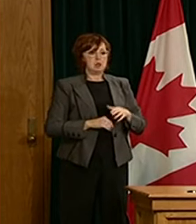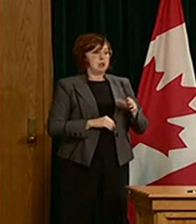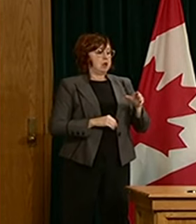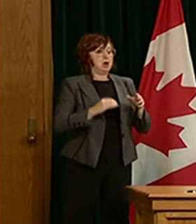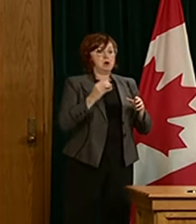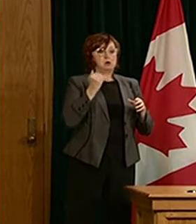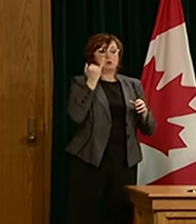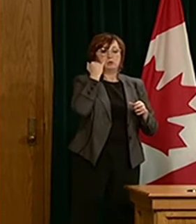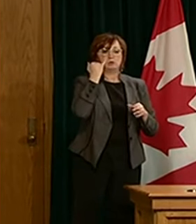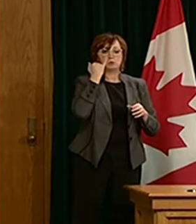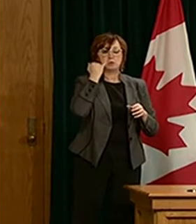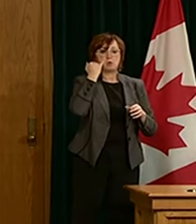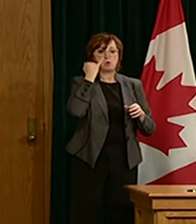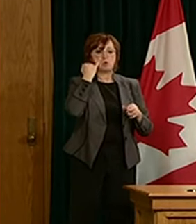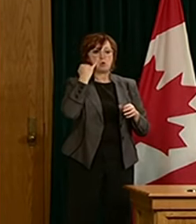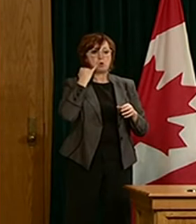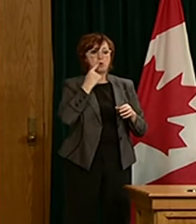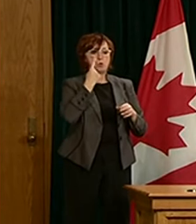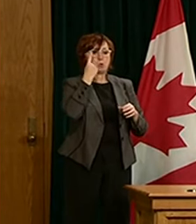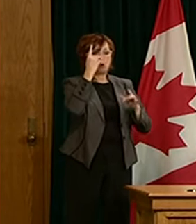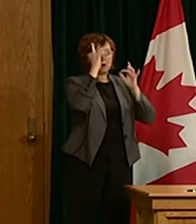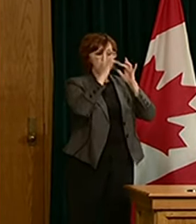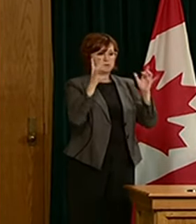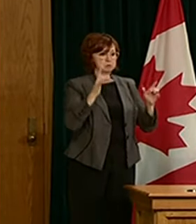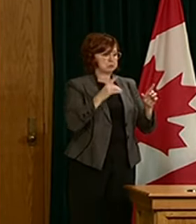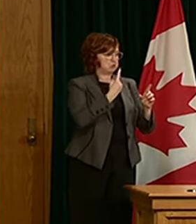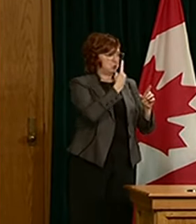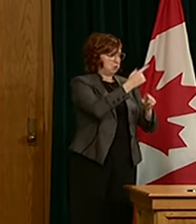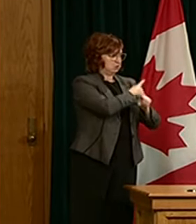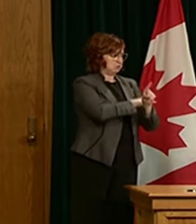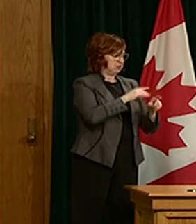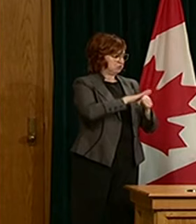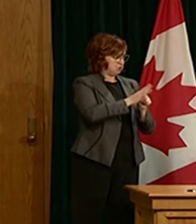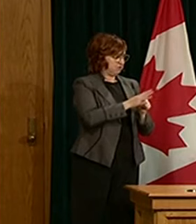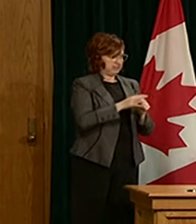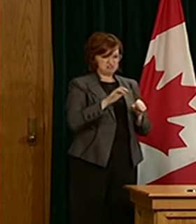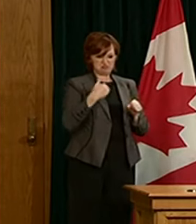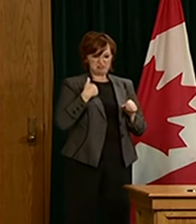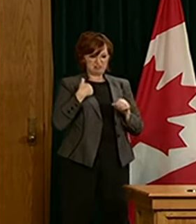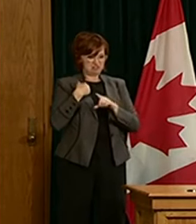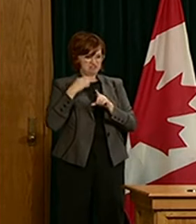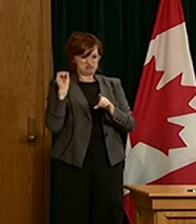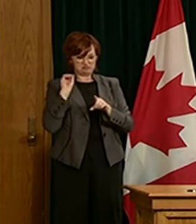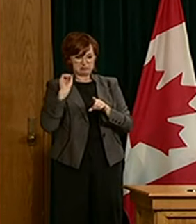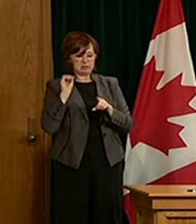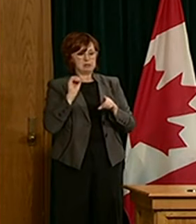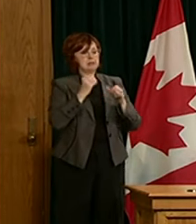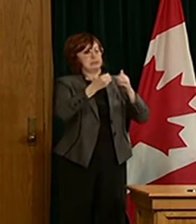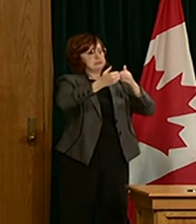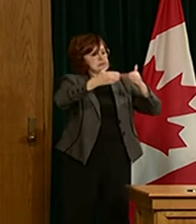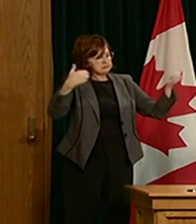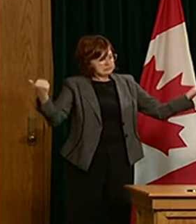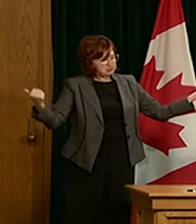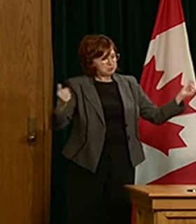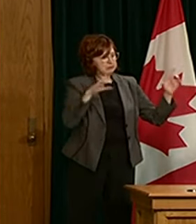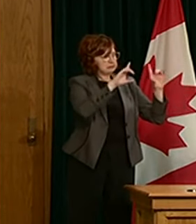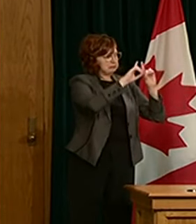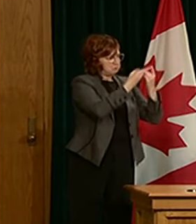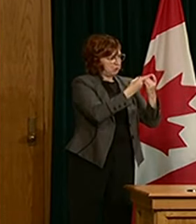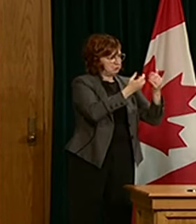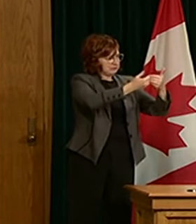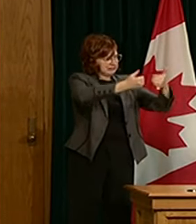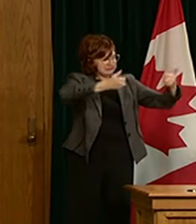facilities. This is essential to successfully limiting the risk of transmission of the disease between